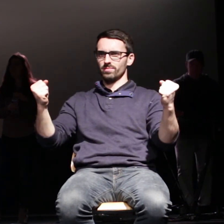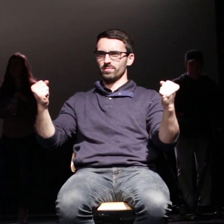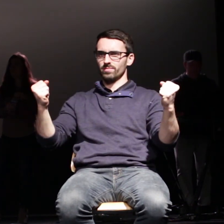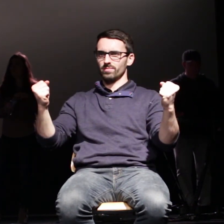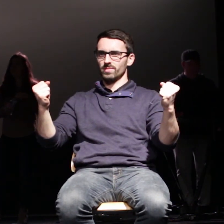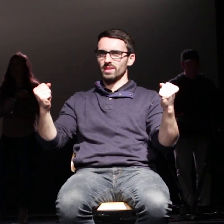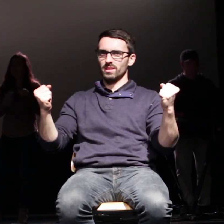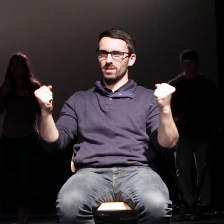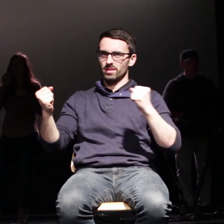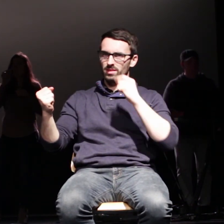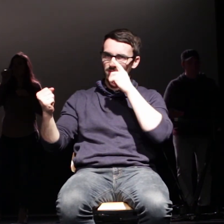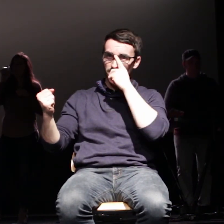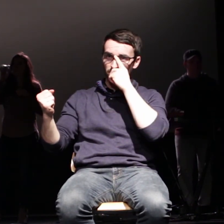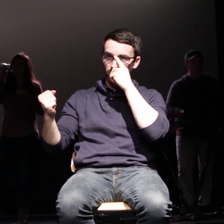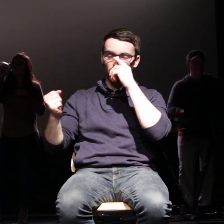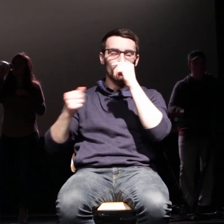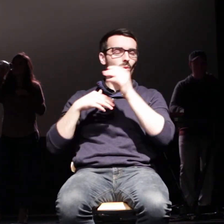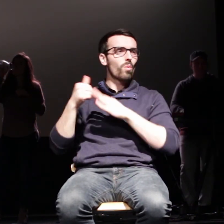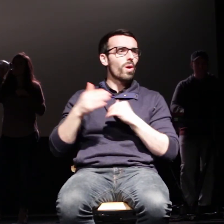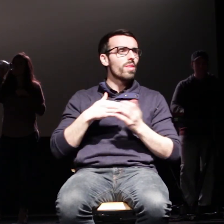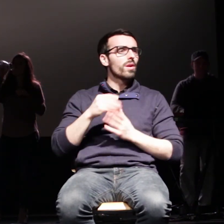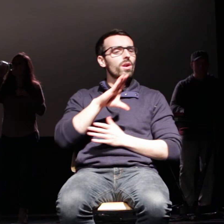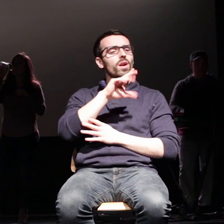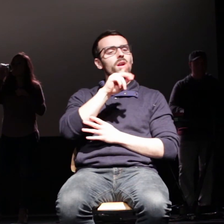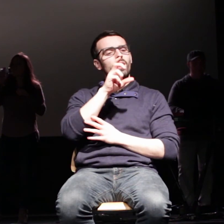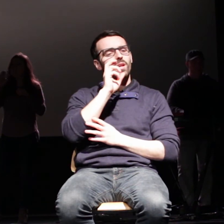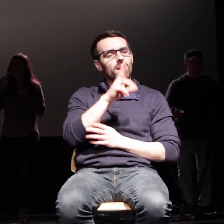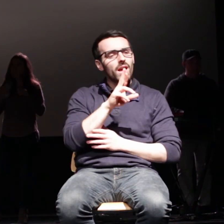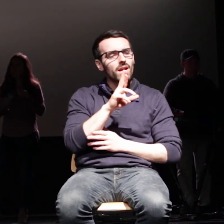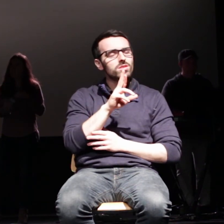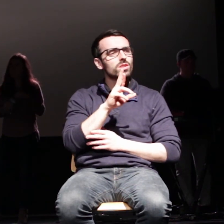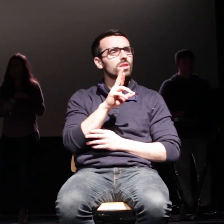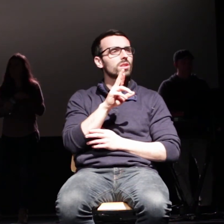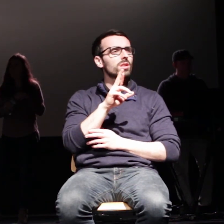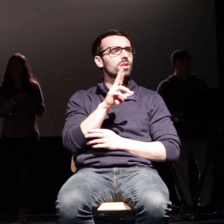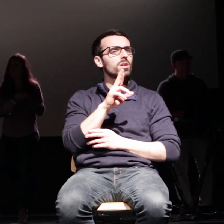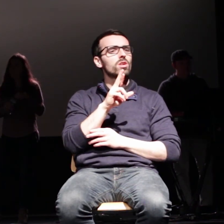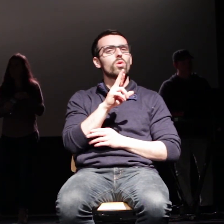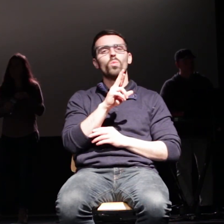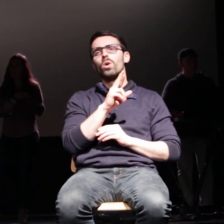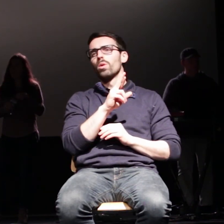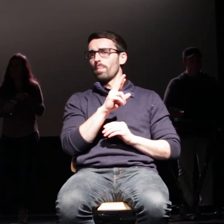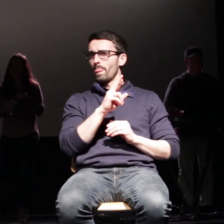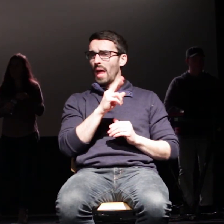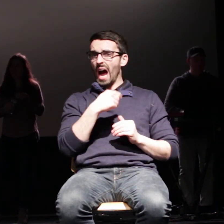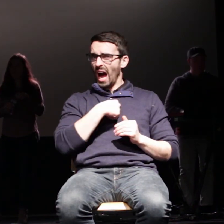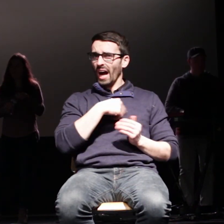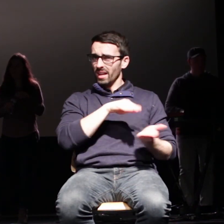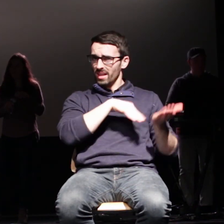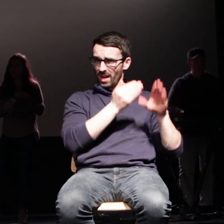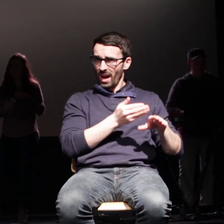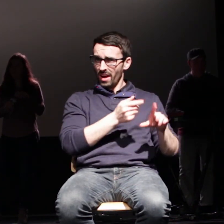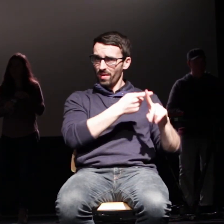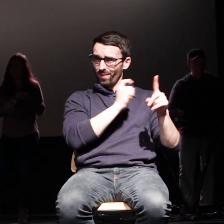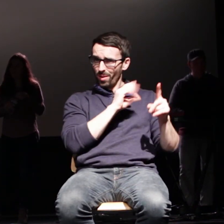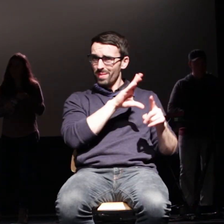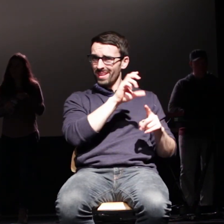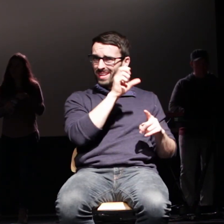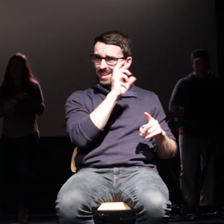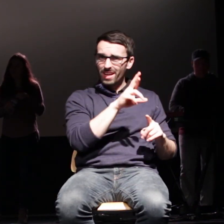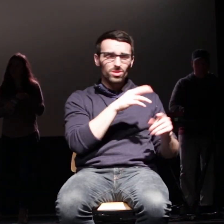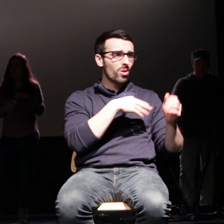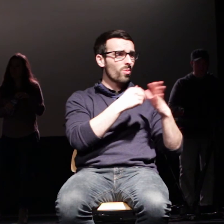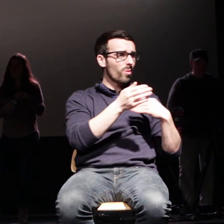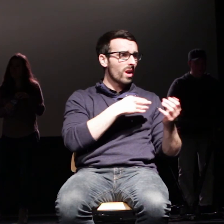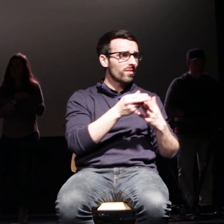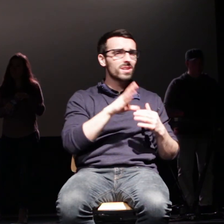No matter whether cancer defines someday how I die or not, we're all going to die of something someday. Cancer